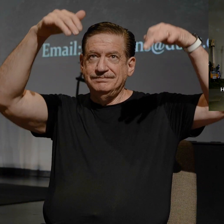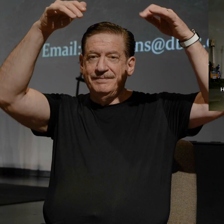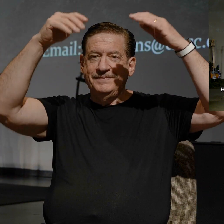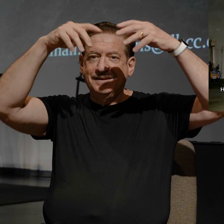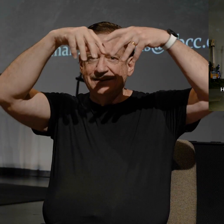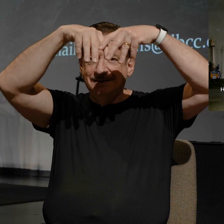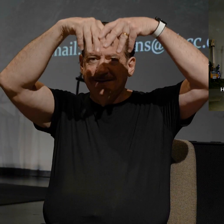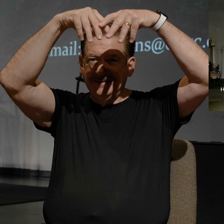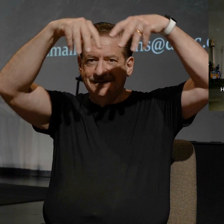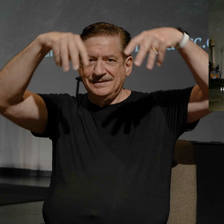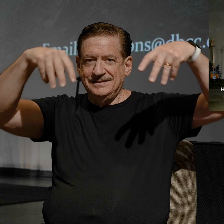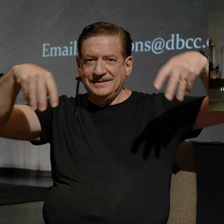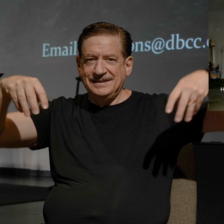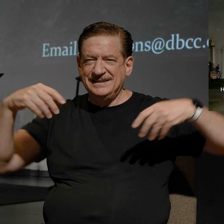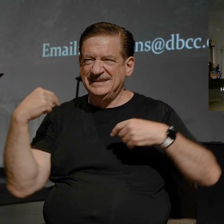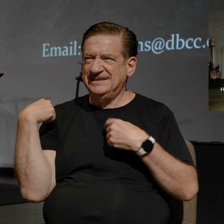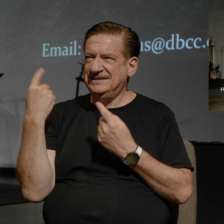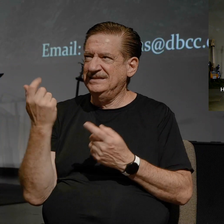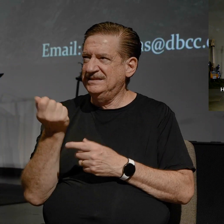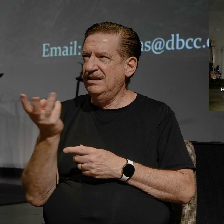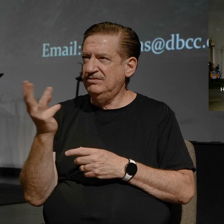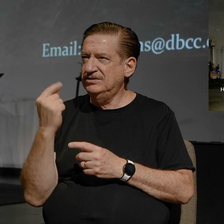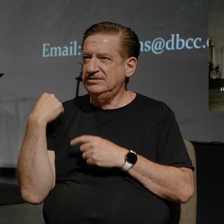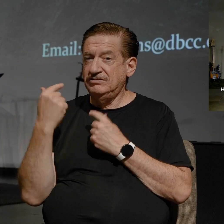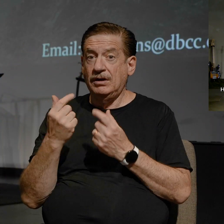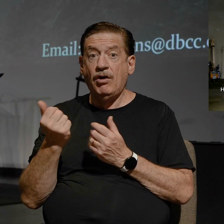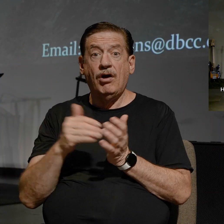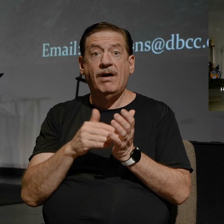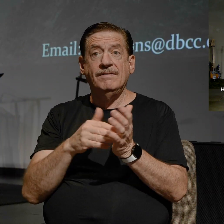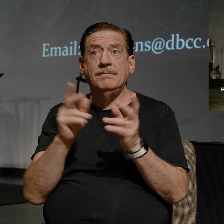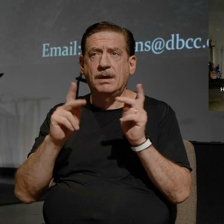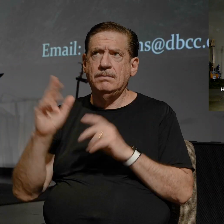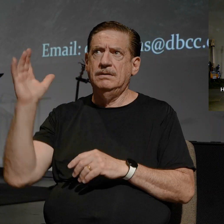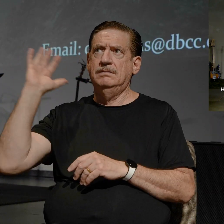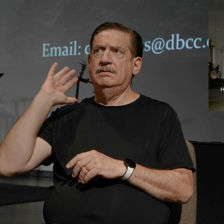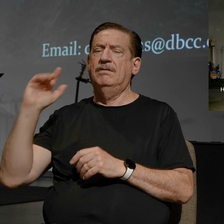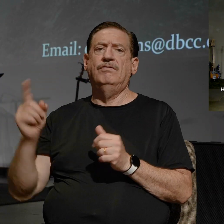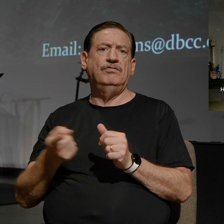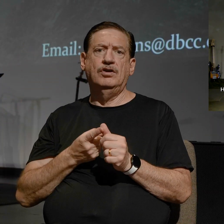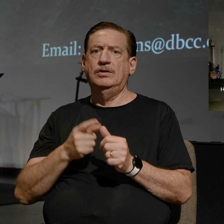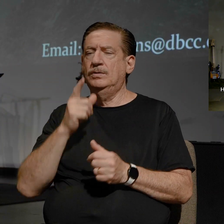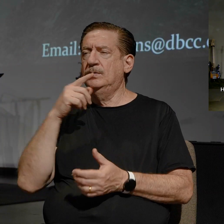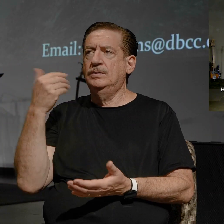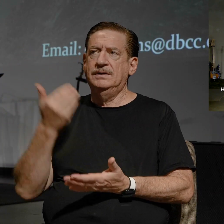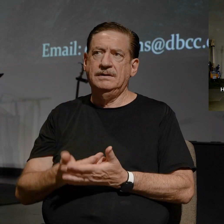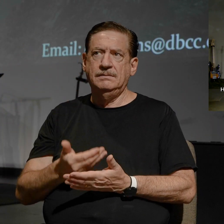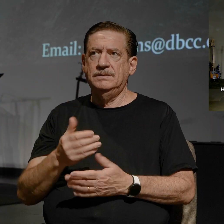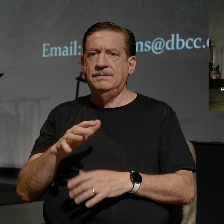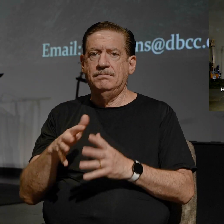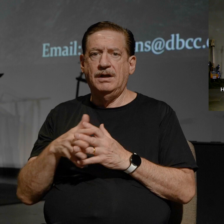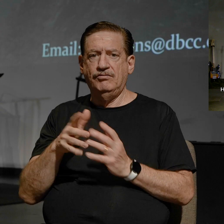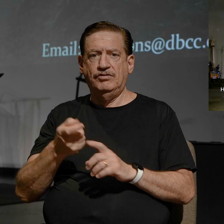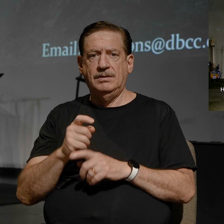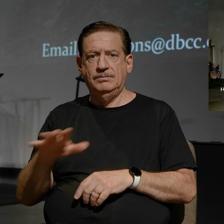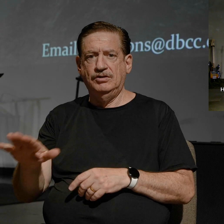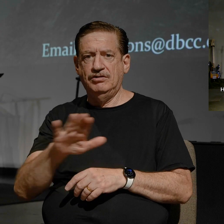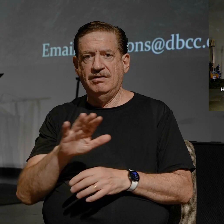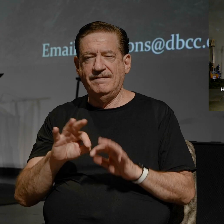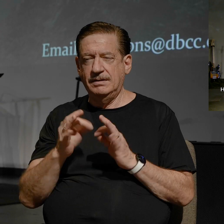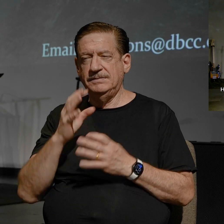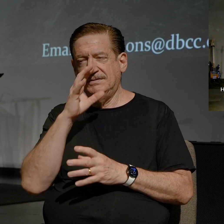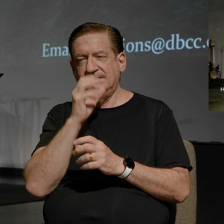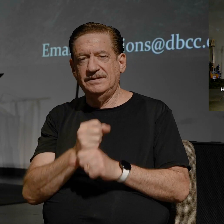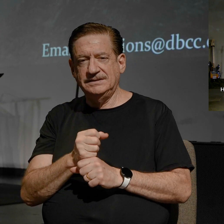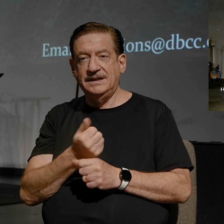generations. Oftentimes, people will like to go back to who were the first folks who came to America from their family. It's always fascinating